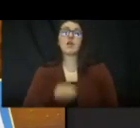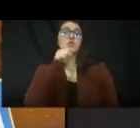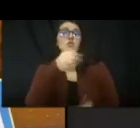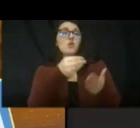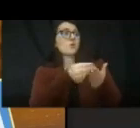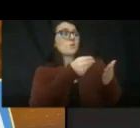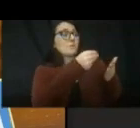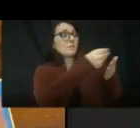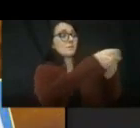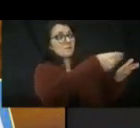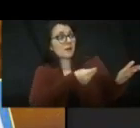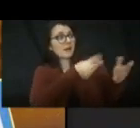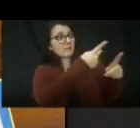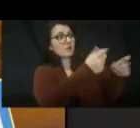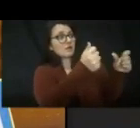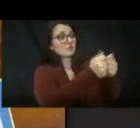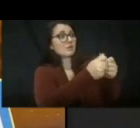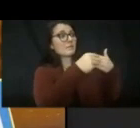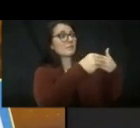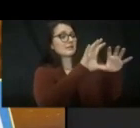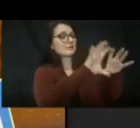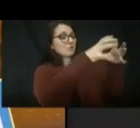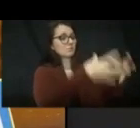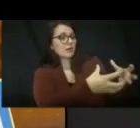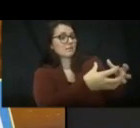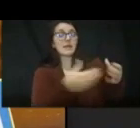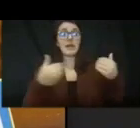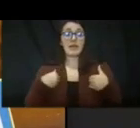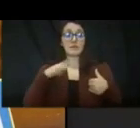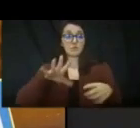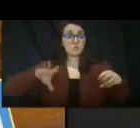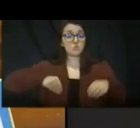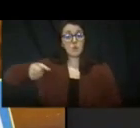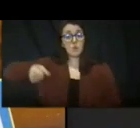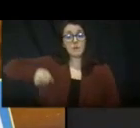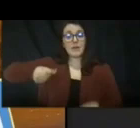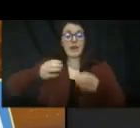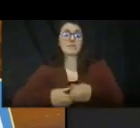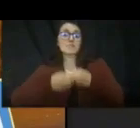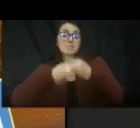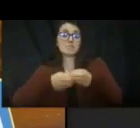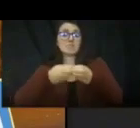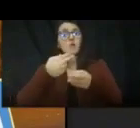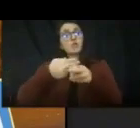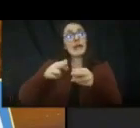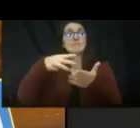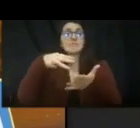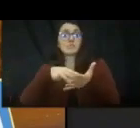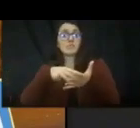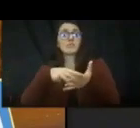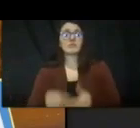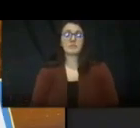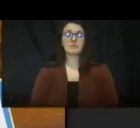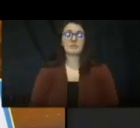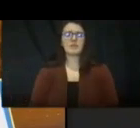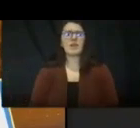products with plastic packaging. Bring your own bags, cutlery, and containers to the grocery store and takeout restaurants. What